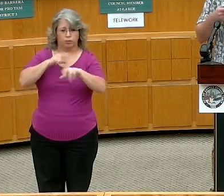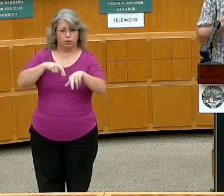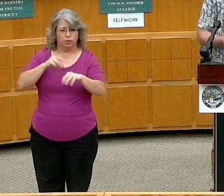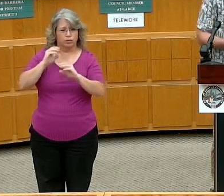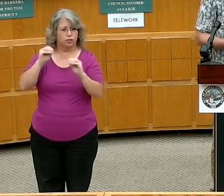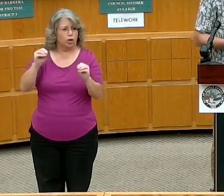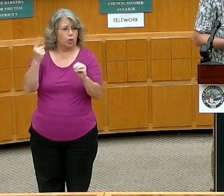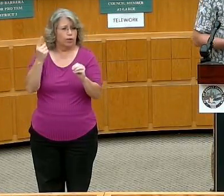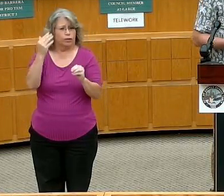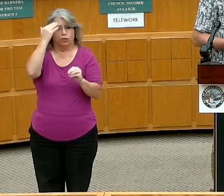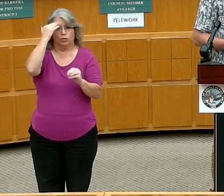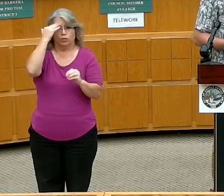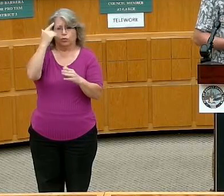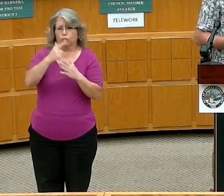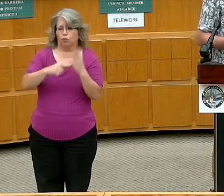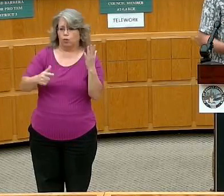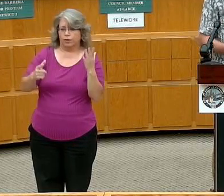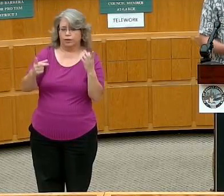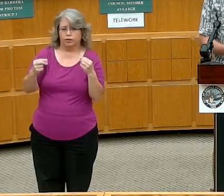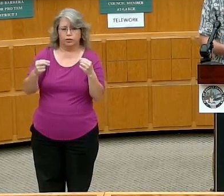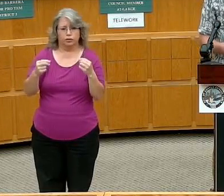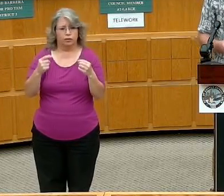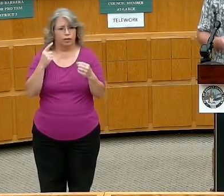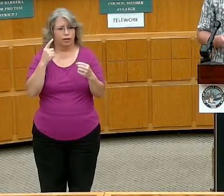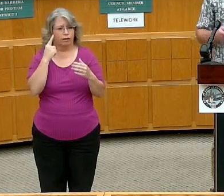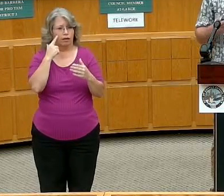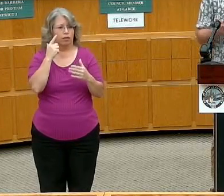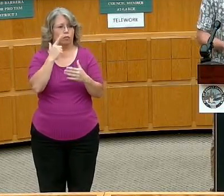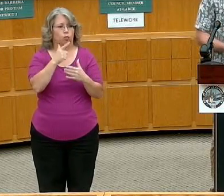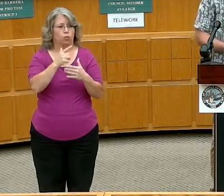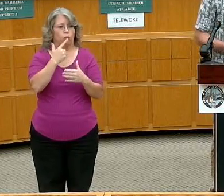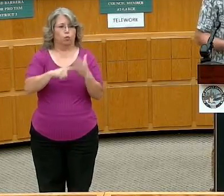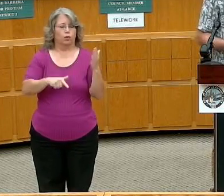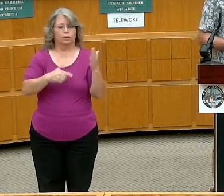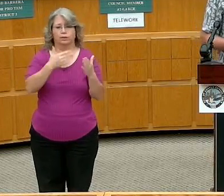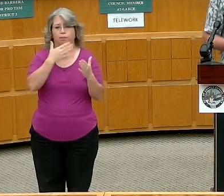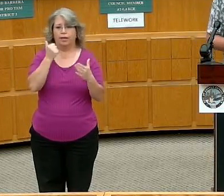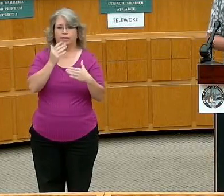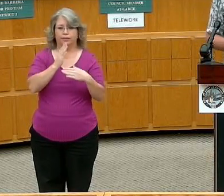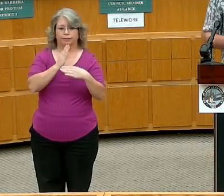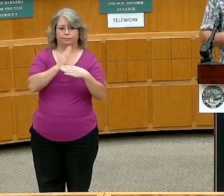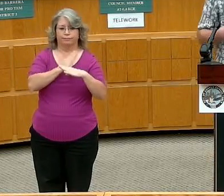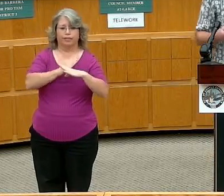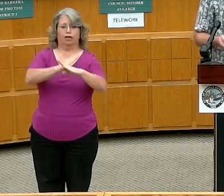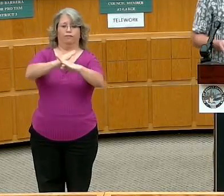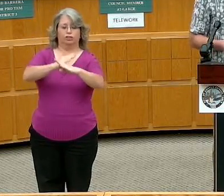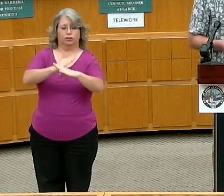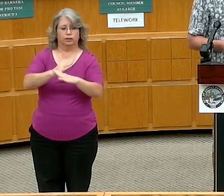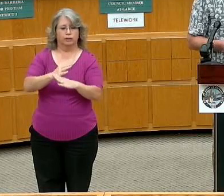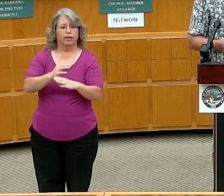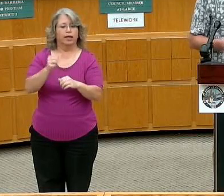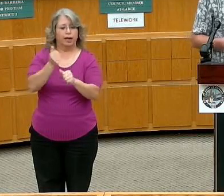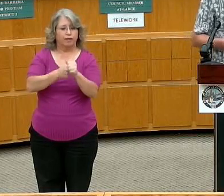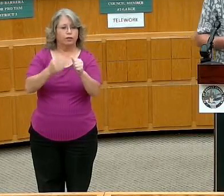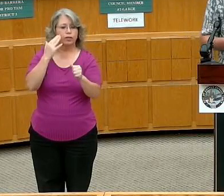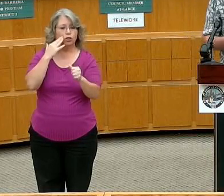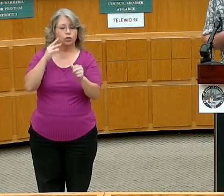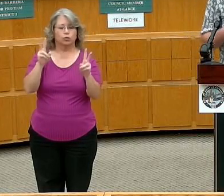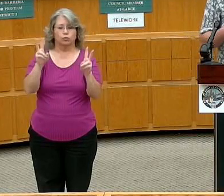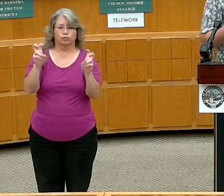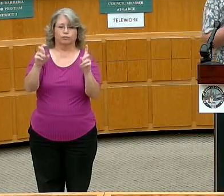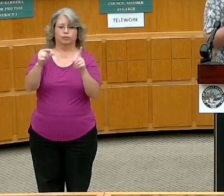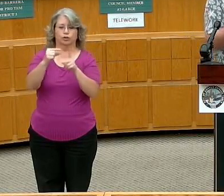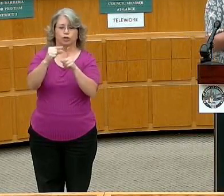or we were told, well, what's an intervention? But everybody knew what social distancing was. So you're going to see the word social distancing in this